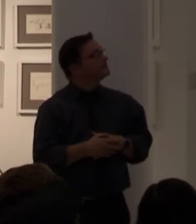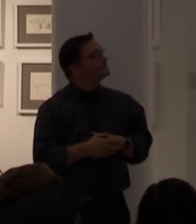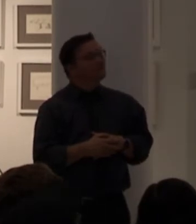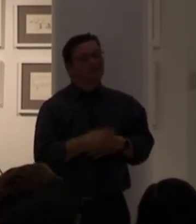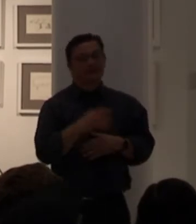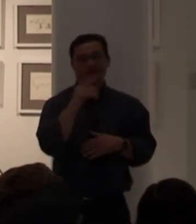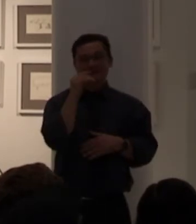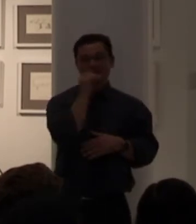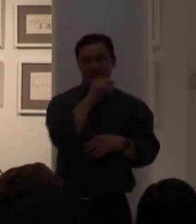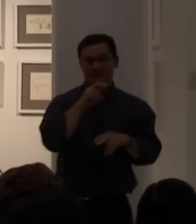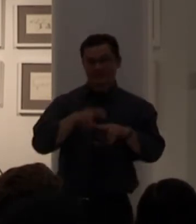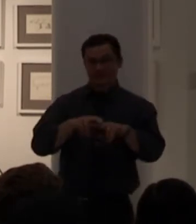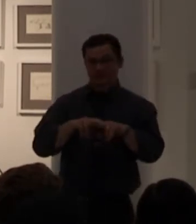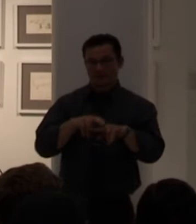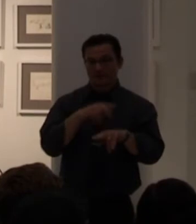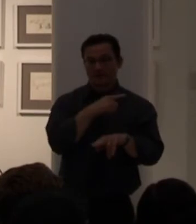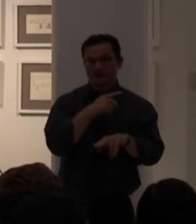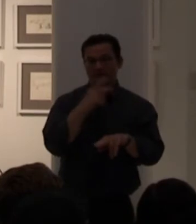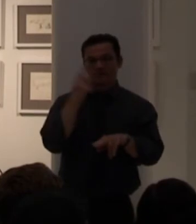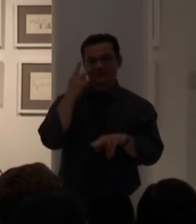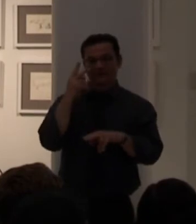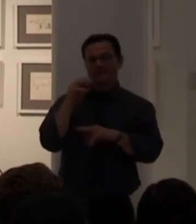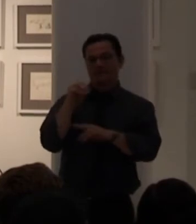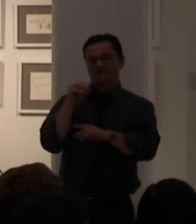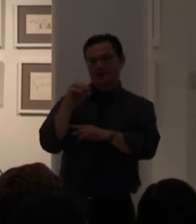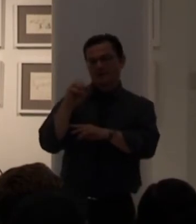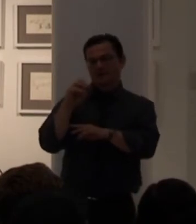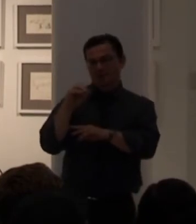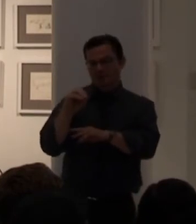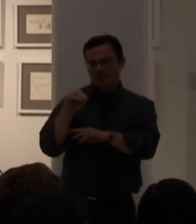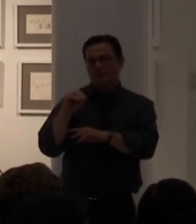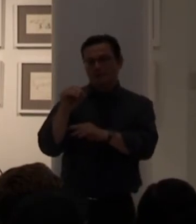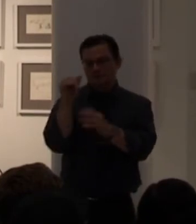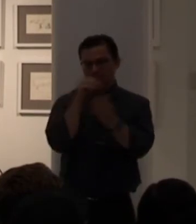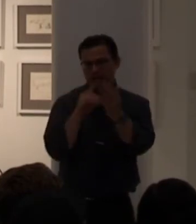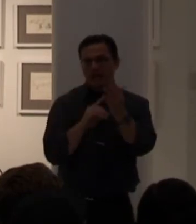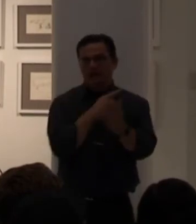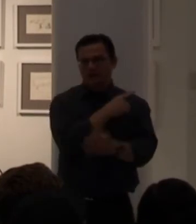This chair, you're seeing Massimo design it,